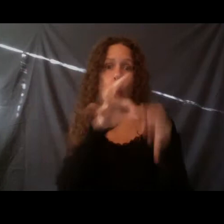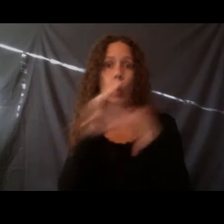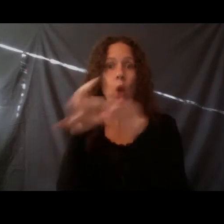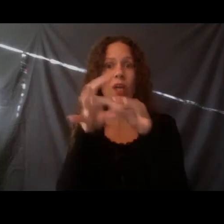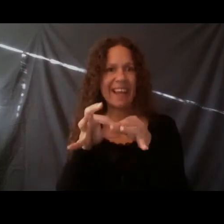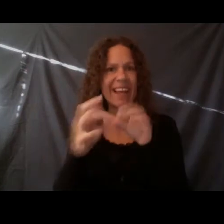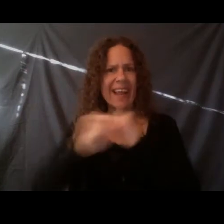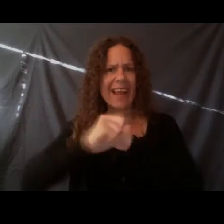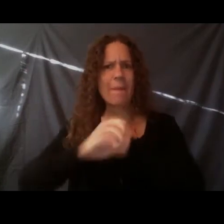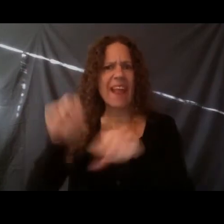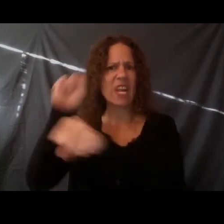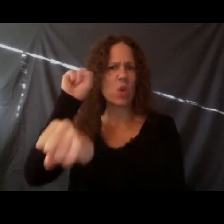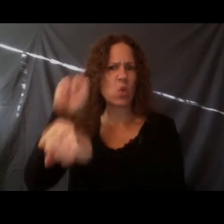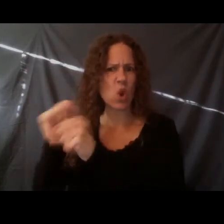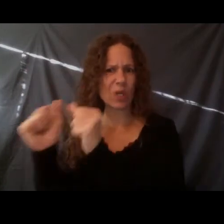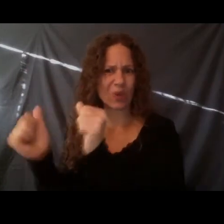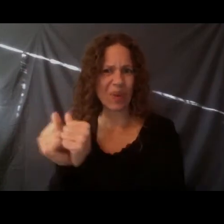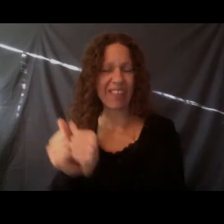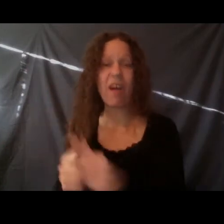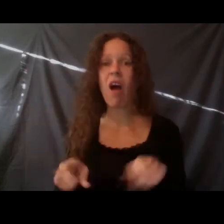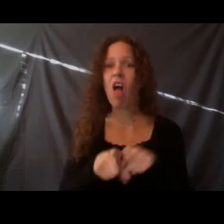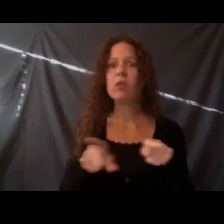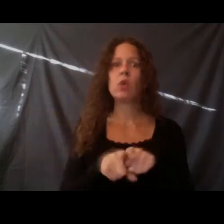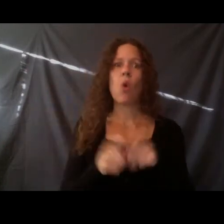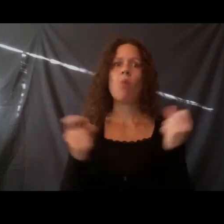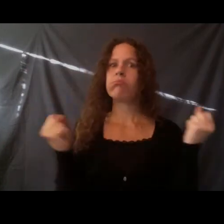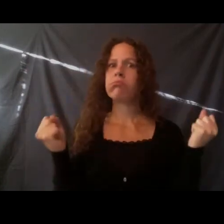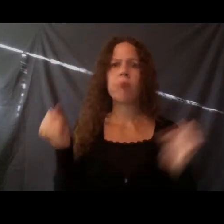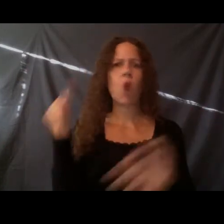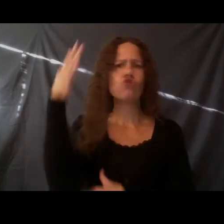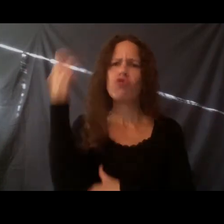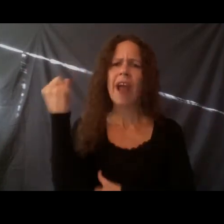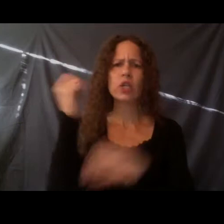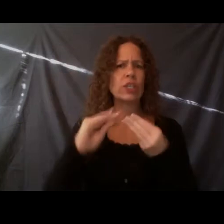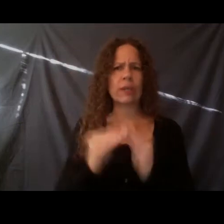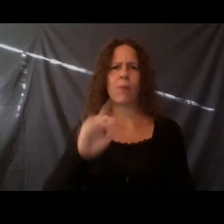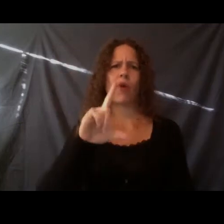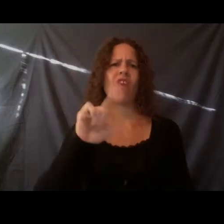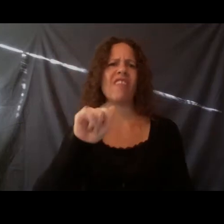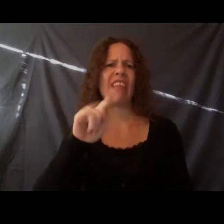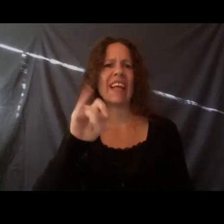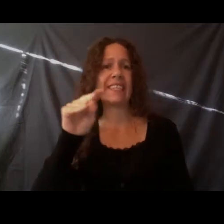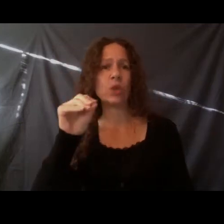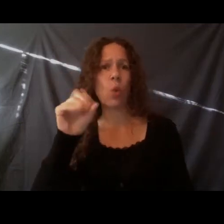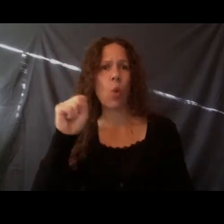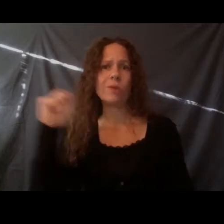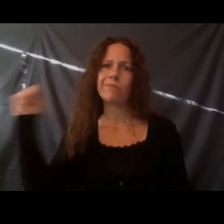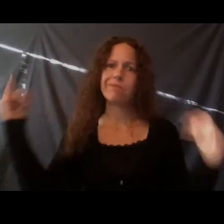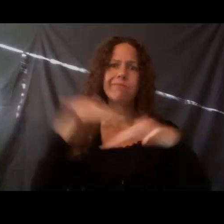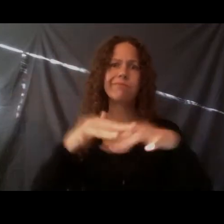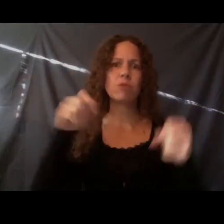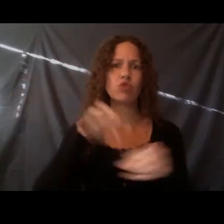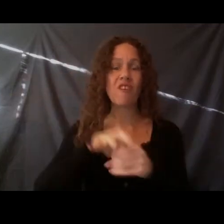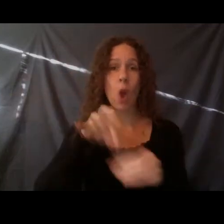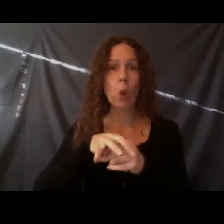he also had record number of Latinos out to vote. He worked on that. I mean, he was busy 24/7. You know,